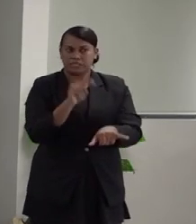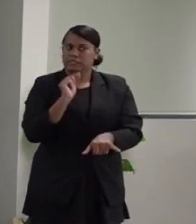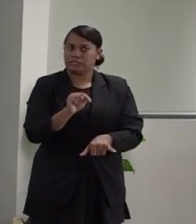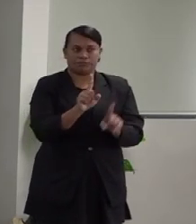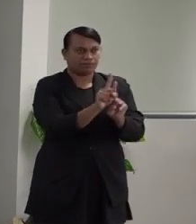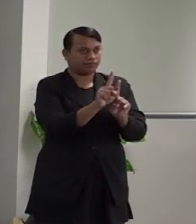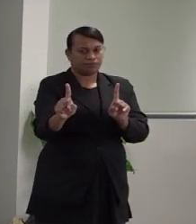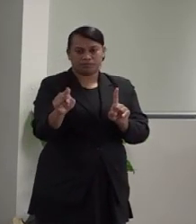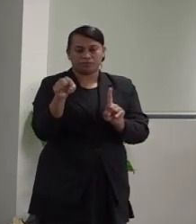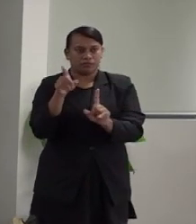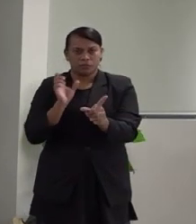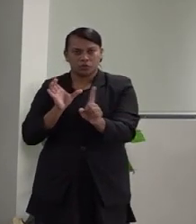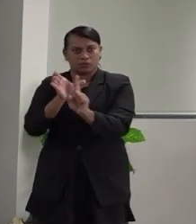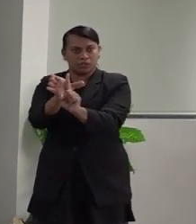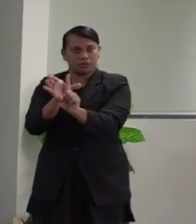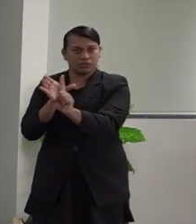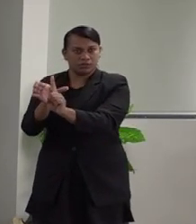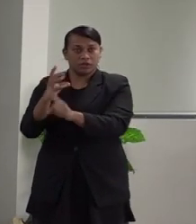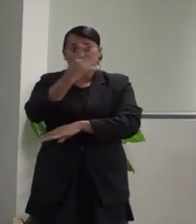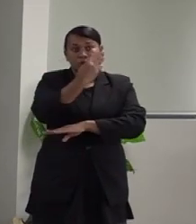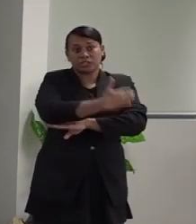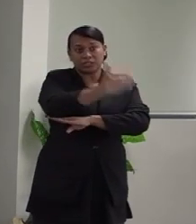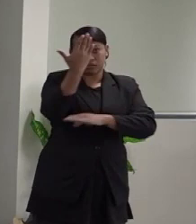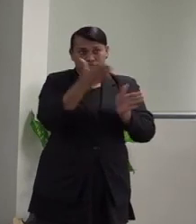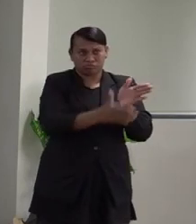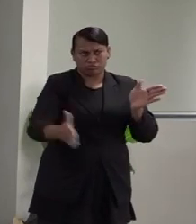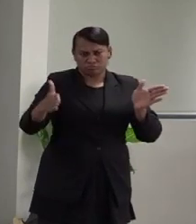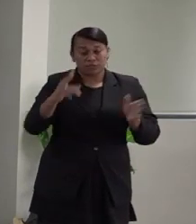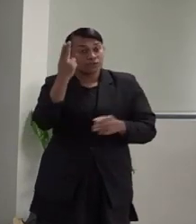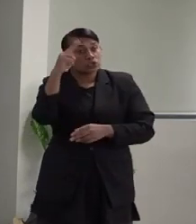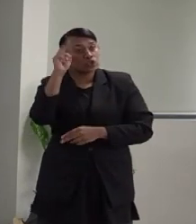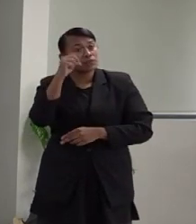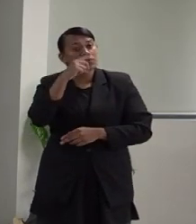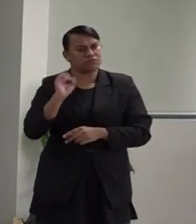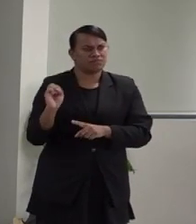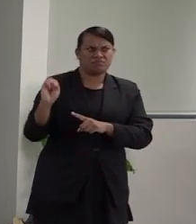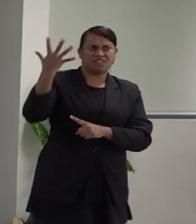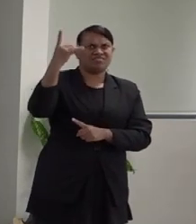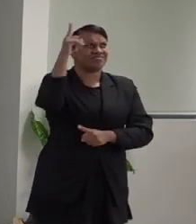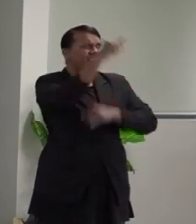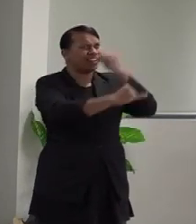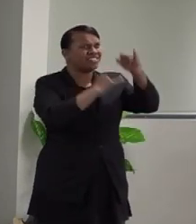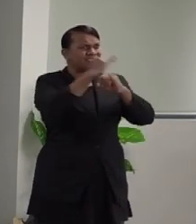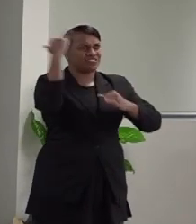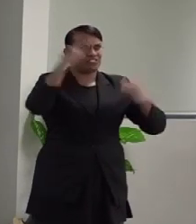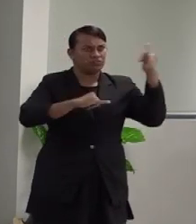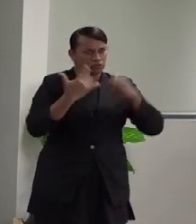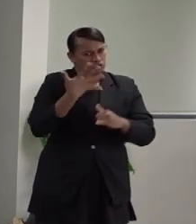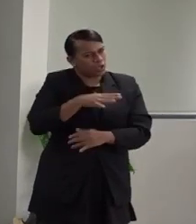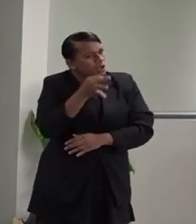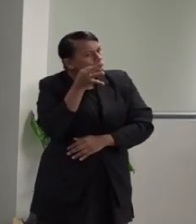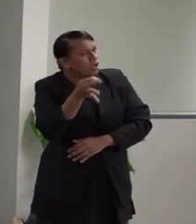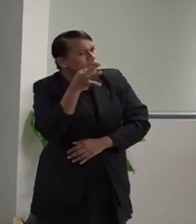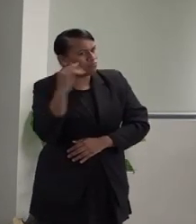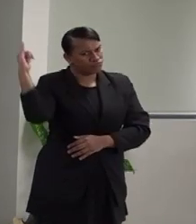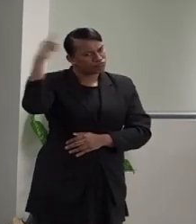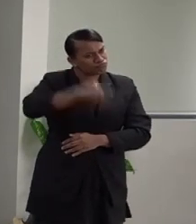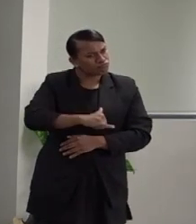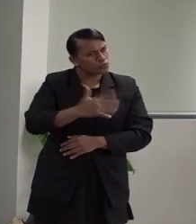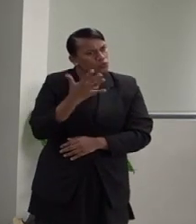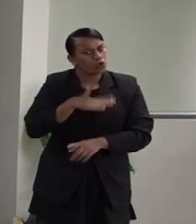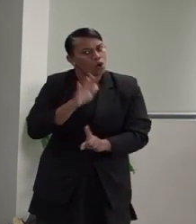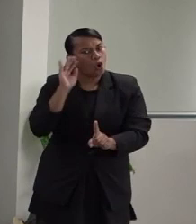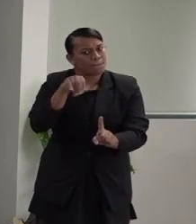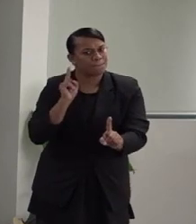that there are still some Fijians overseas seeking to come home. We're exploring safe, low-risk evacuation measures to get these